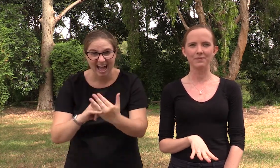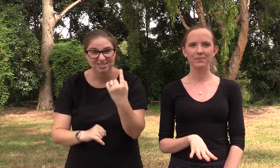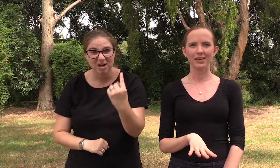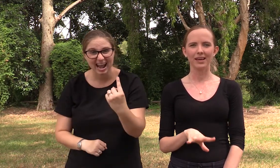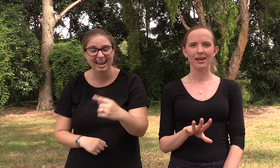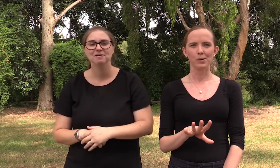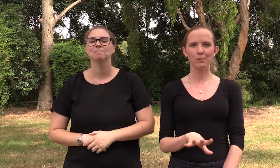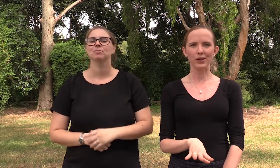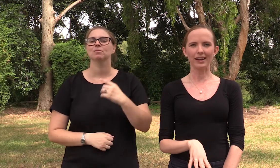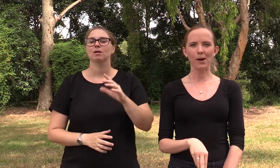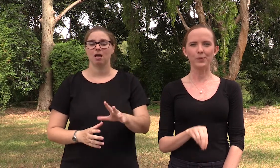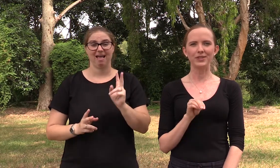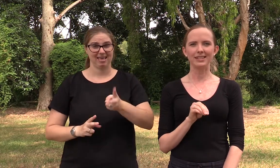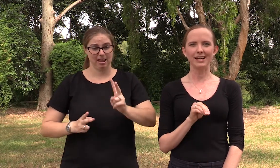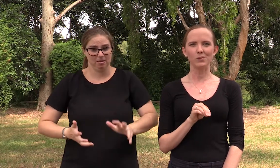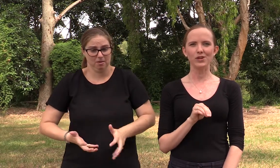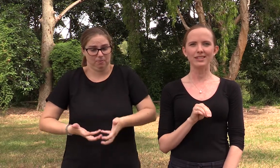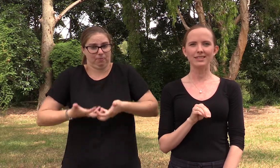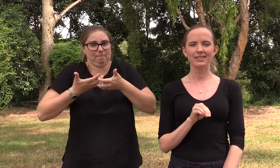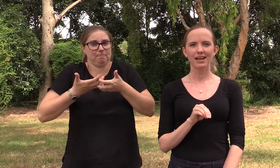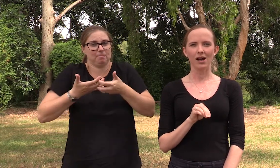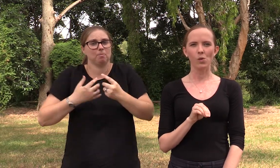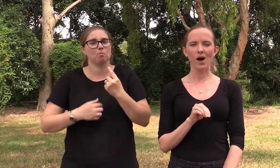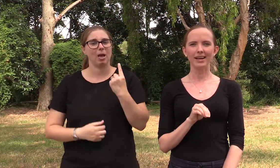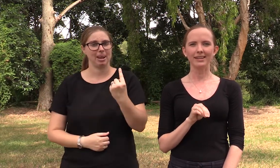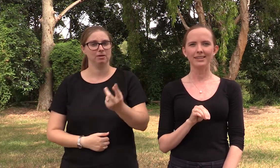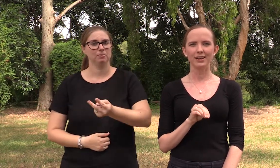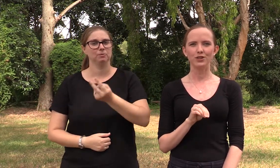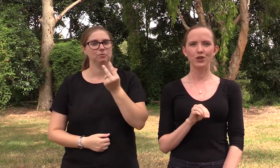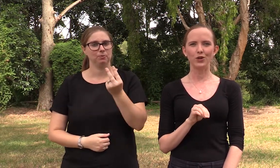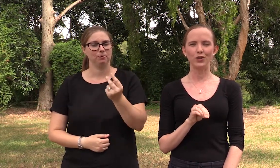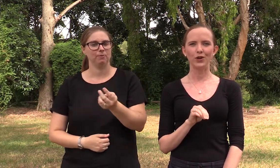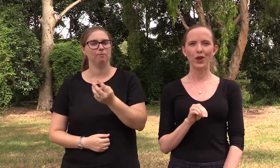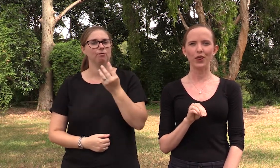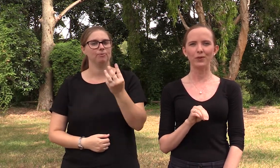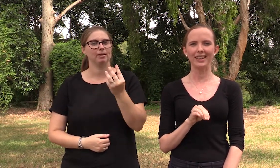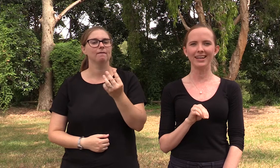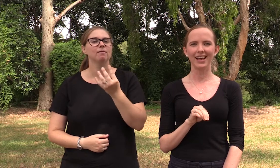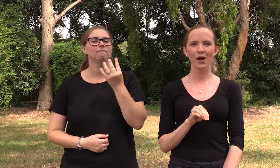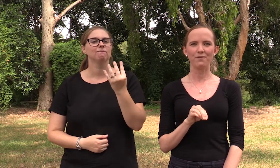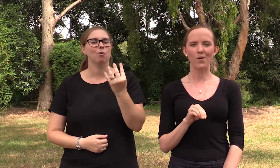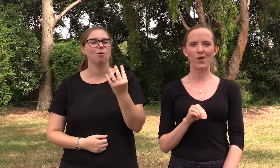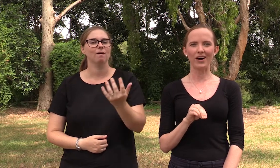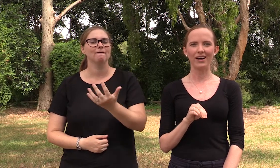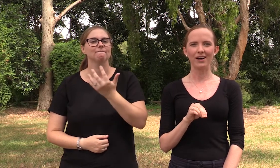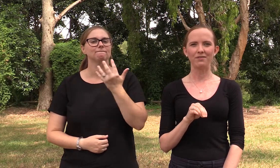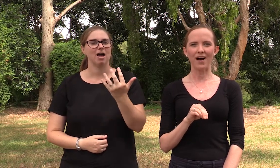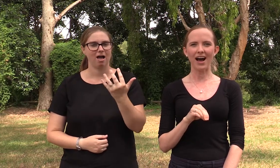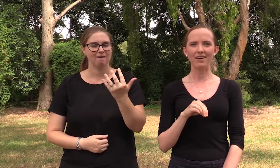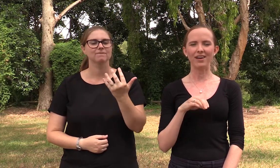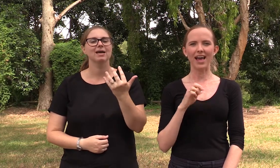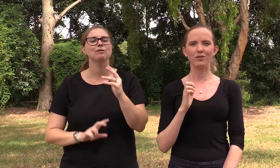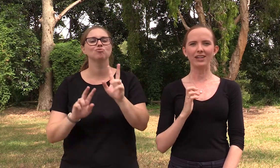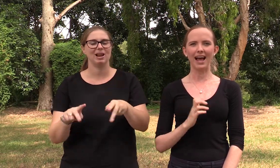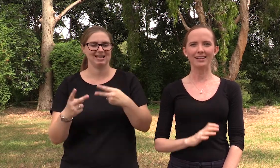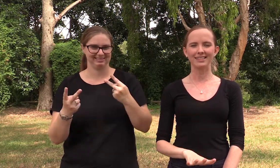last, pulling upwards and inwards. 1, 2, 3, 4,